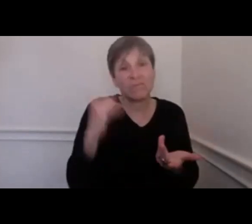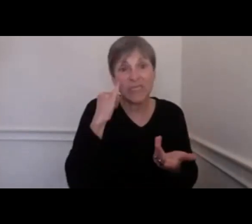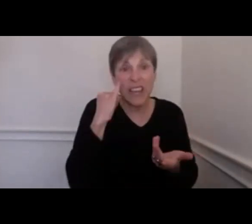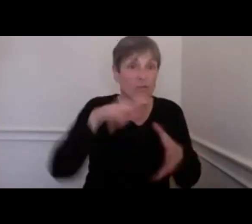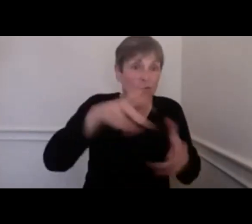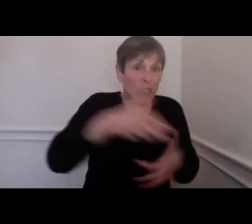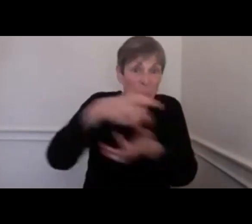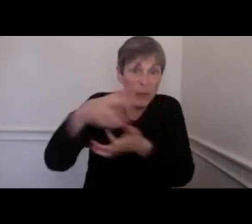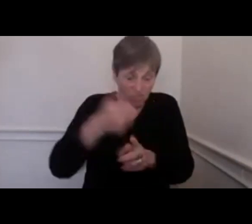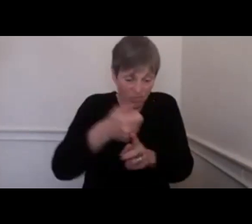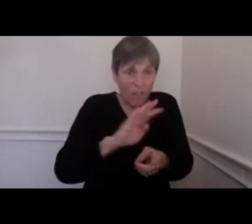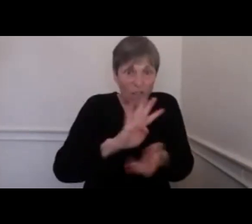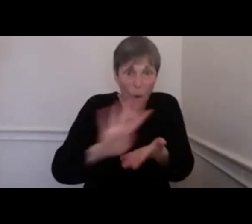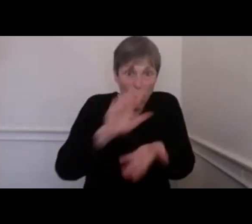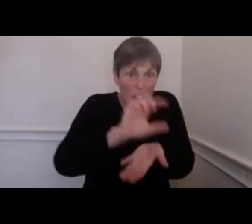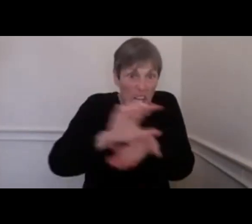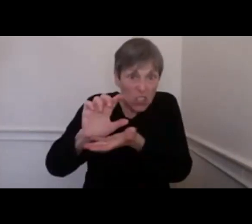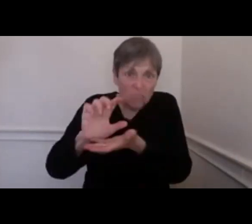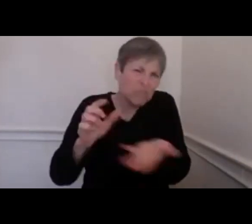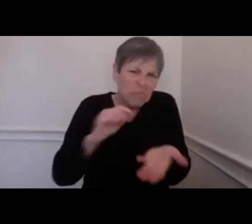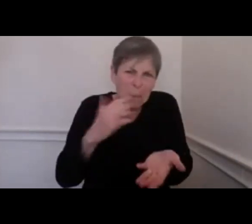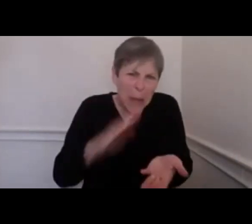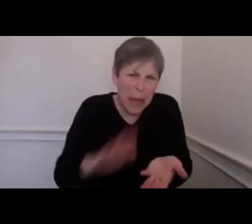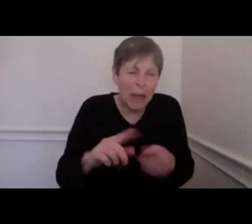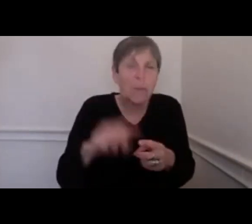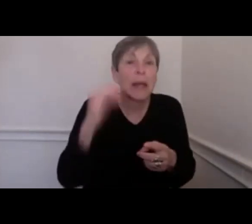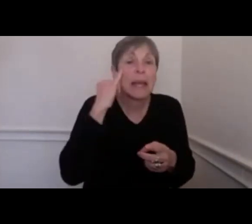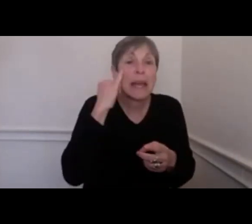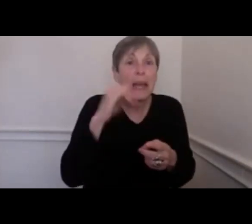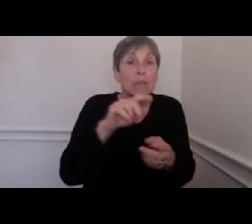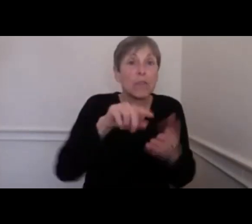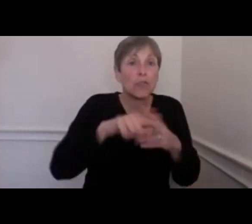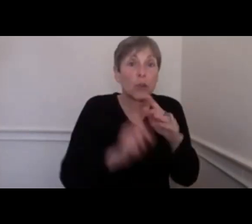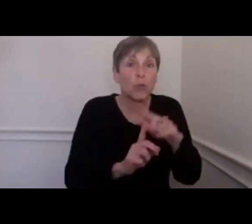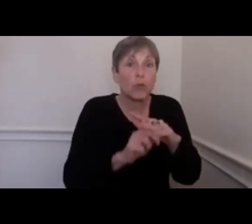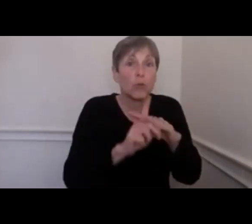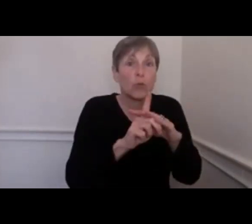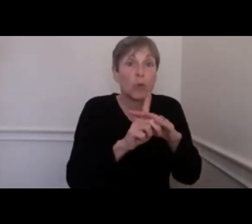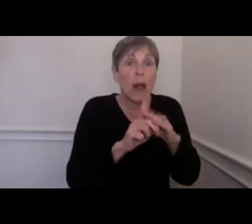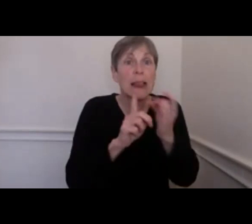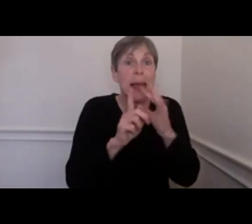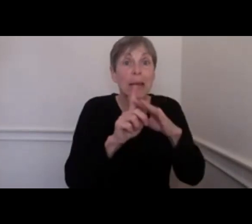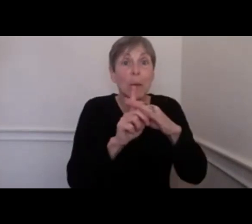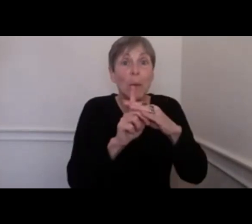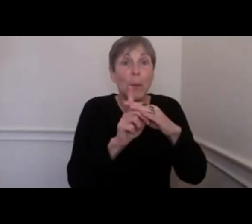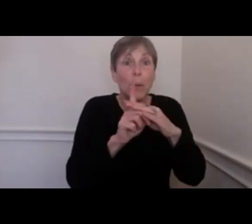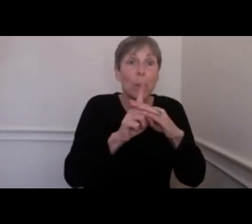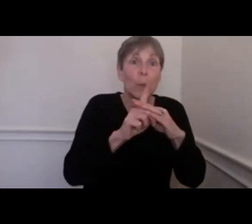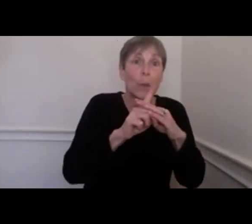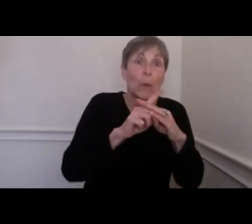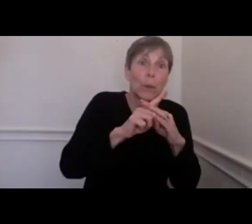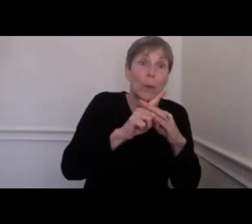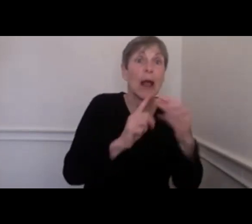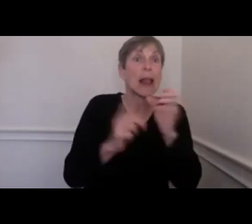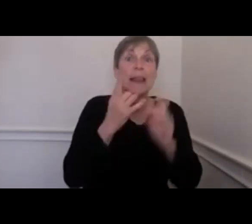if that seedling is even a little bit leaning toward the light, it is stressed, and stressed seedlings are always less